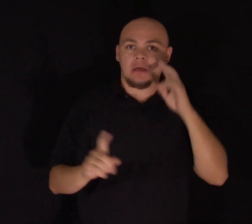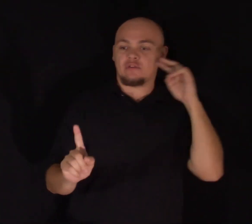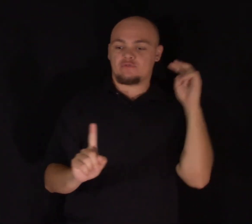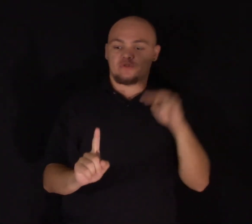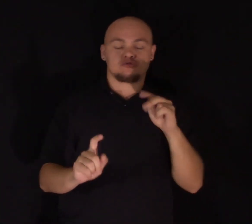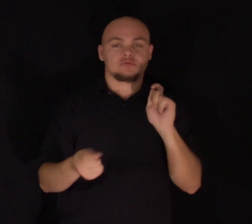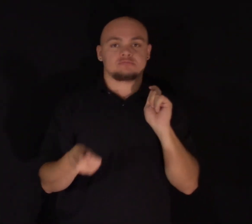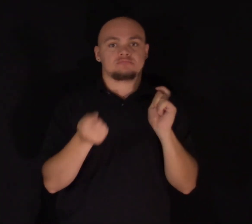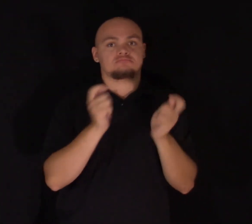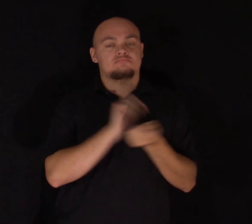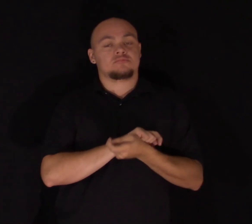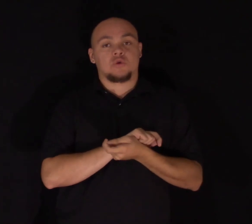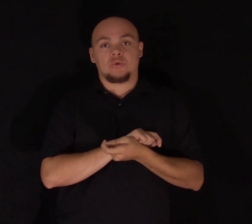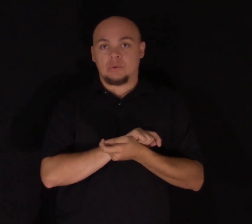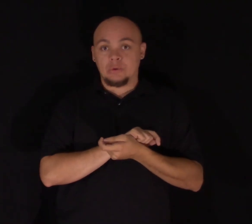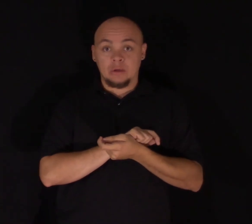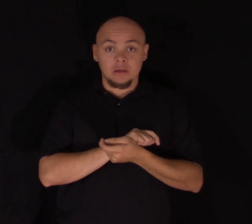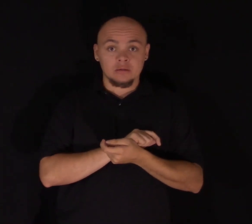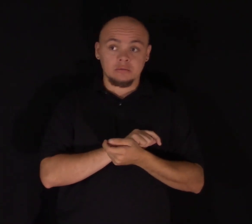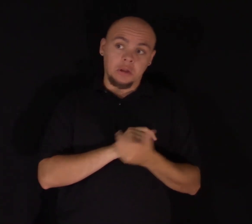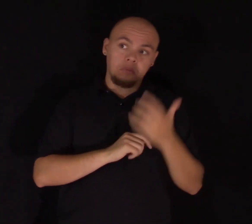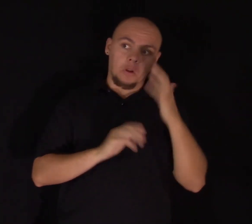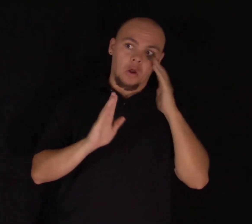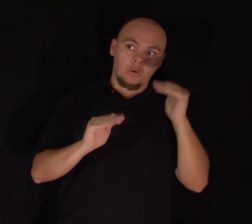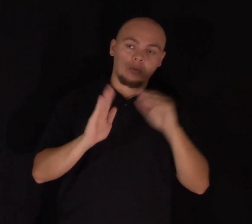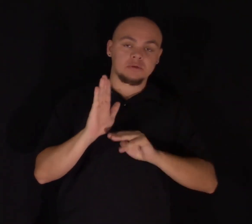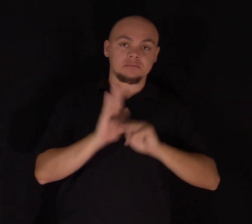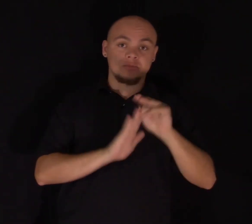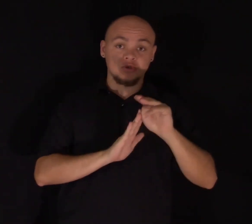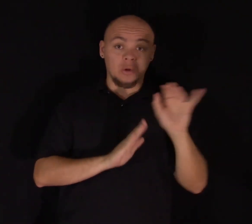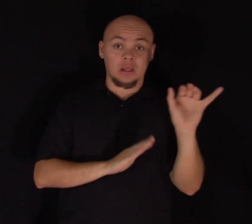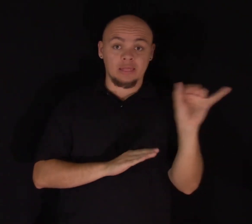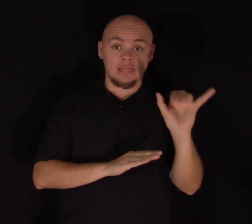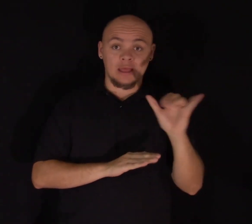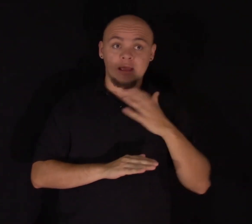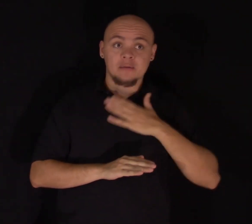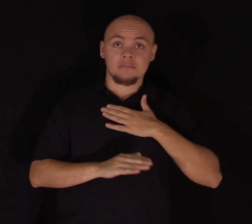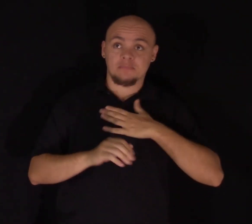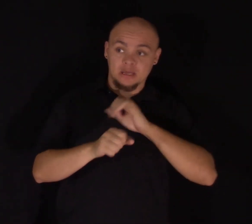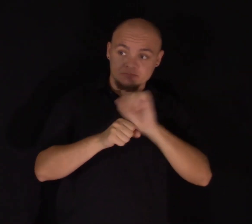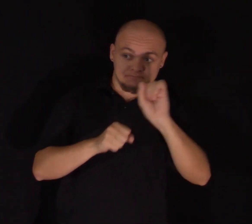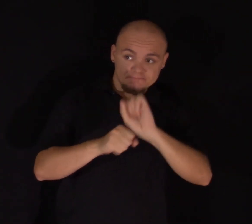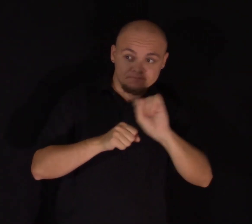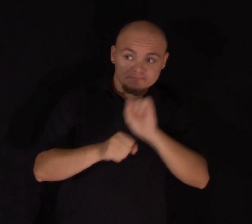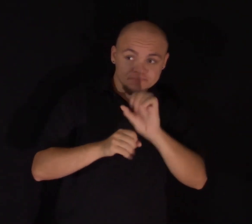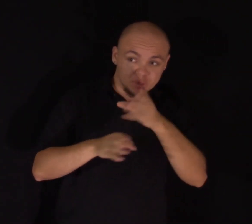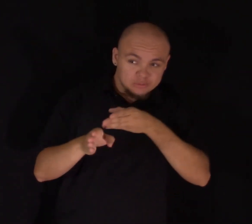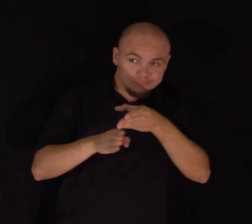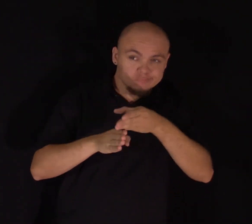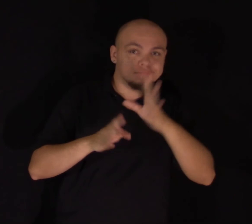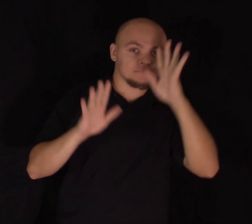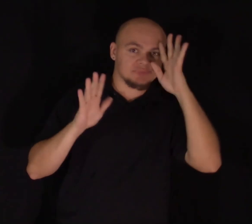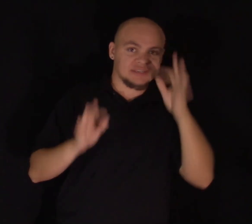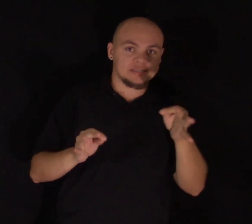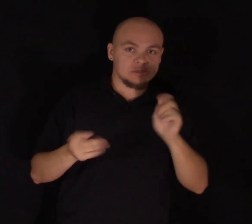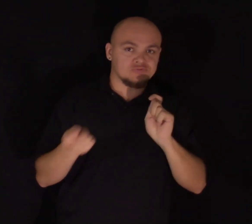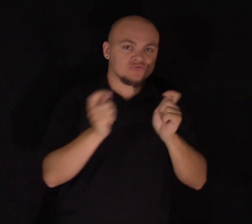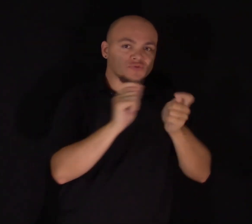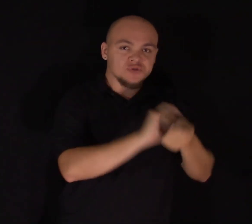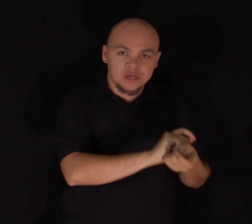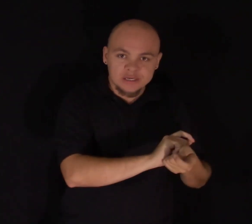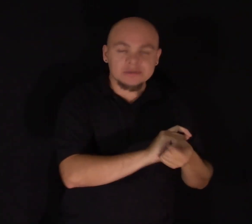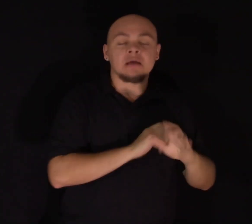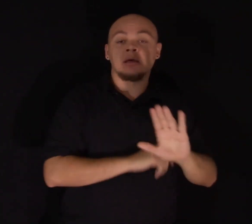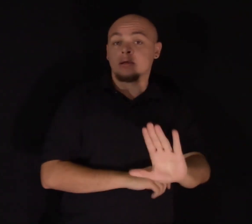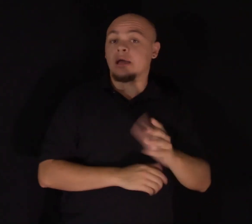things have changed and hopefully matured, like my potential career choice. However, some